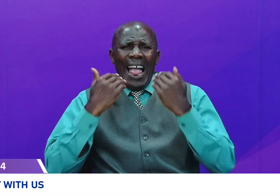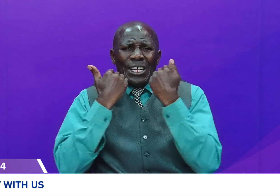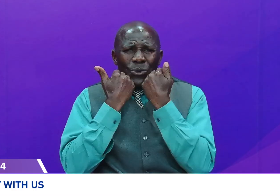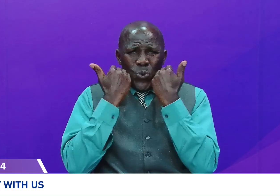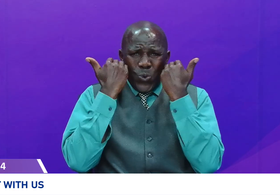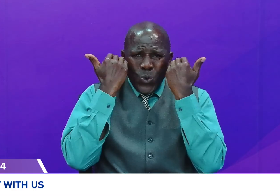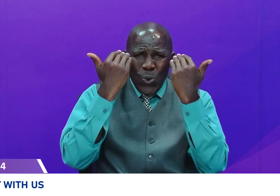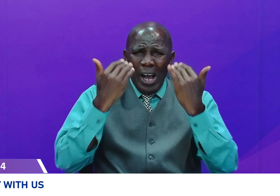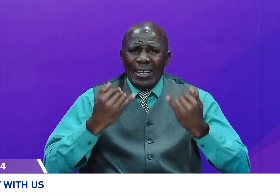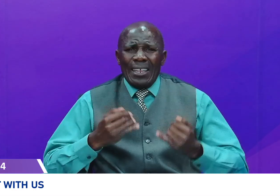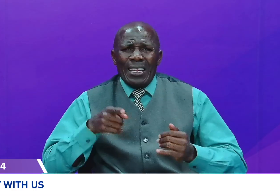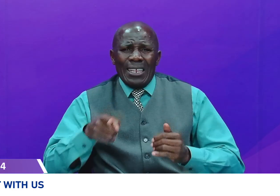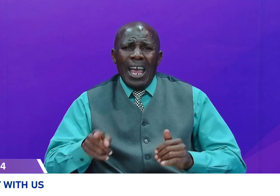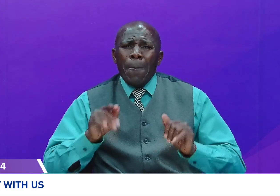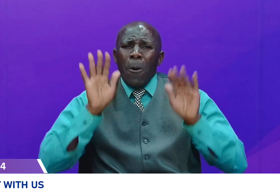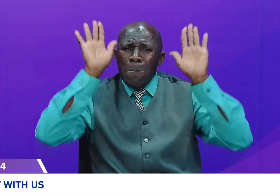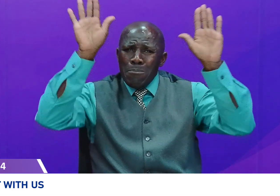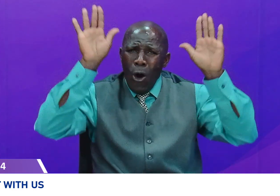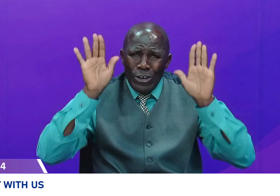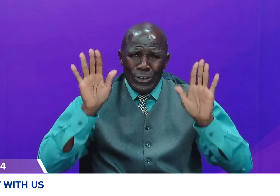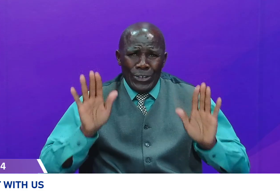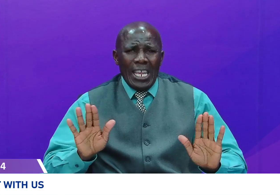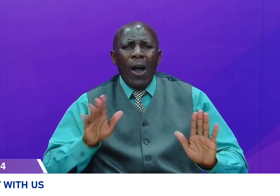Speaking during the 13th Development Partnership Forum